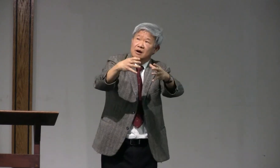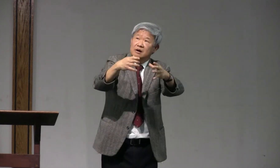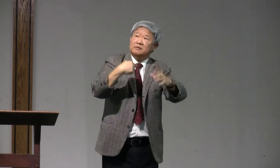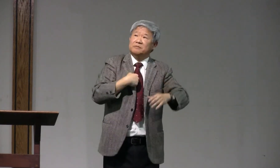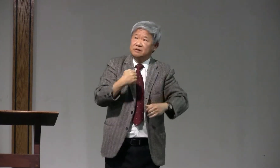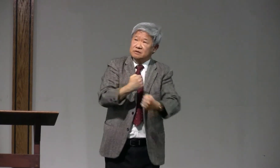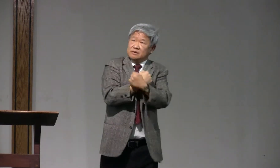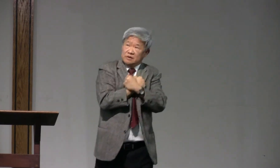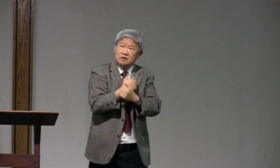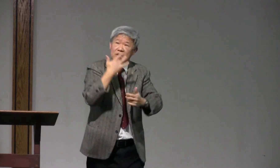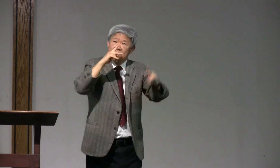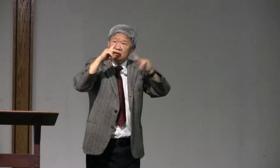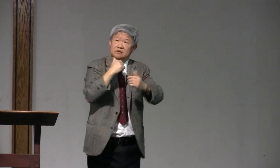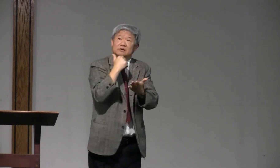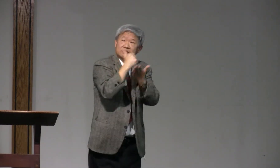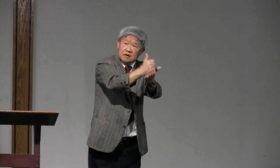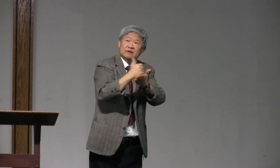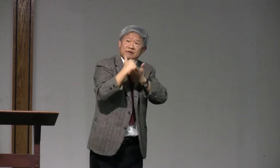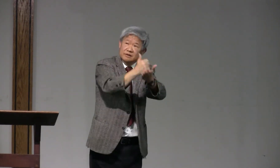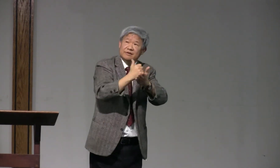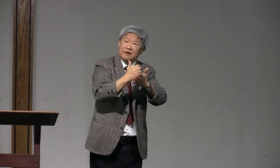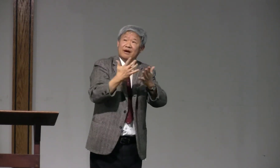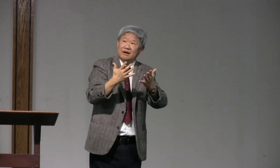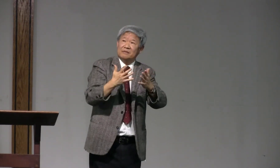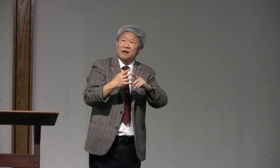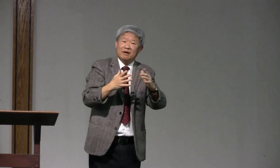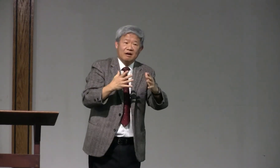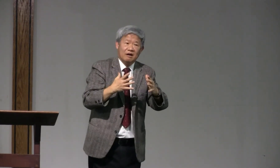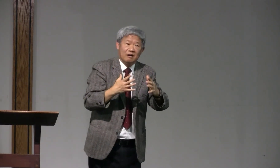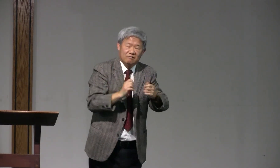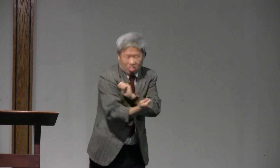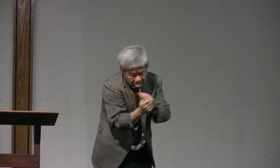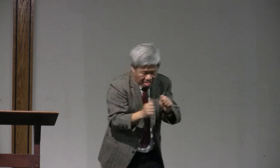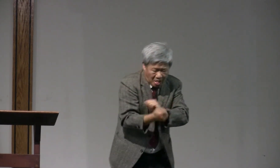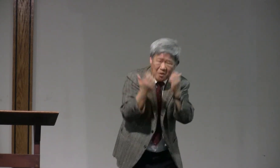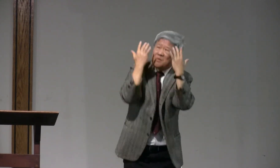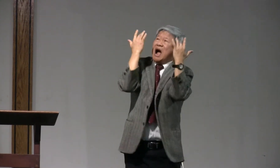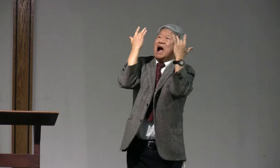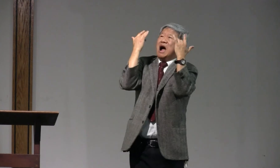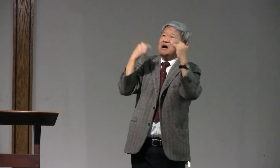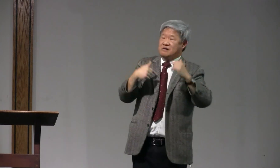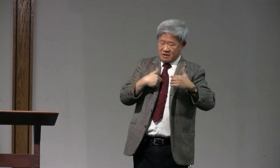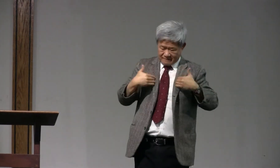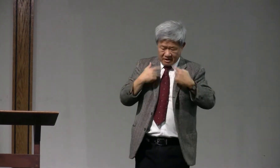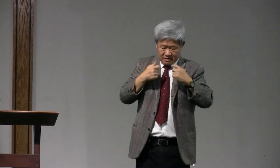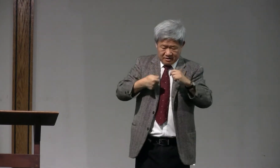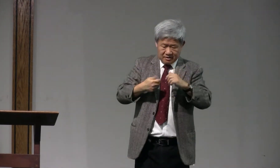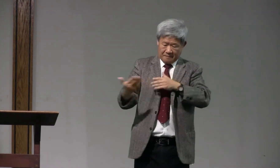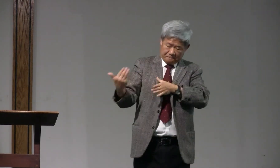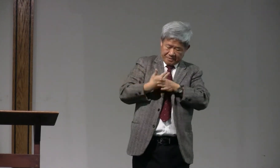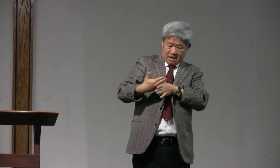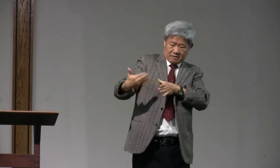You know that you are against the practice of homosexuality, but you love those who